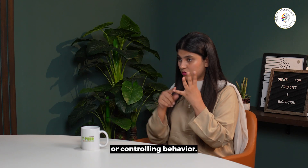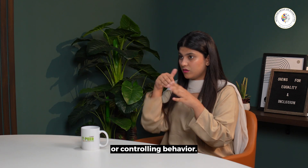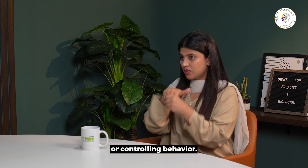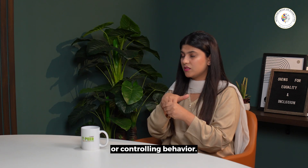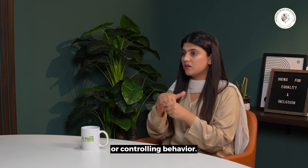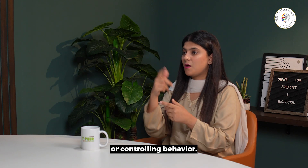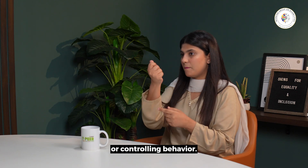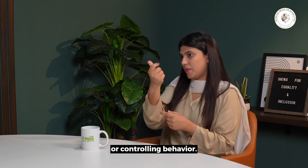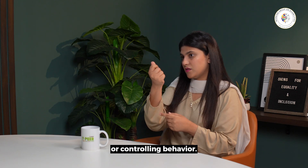controlling behavior.